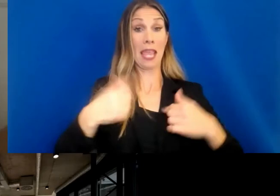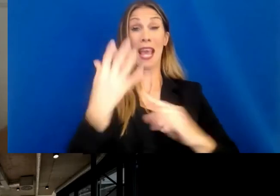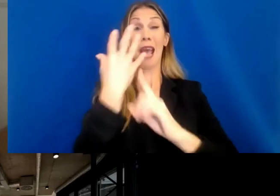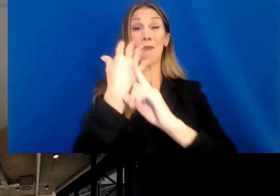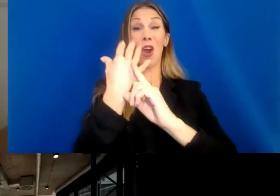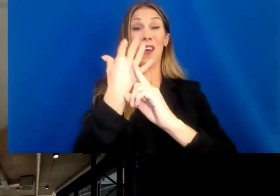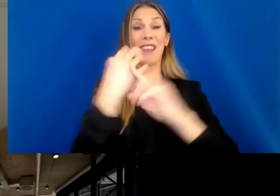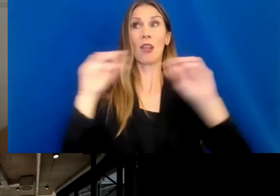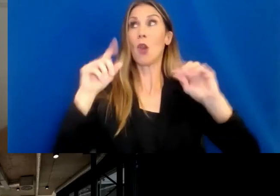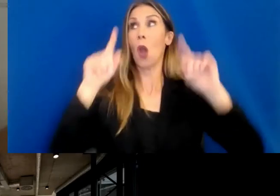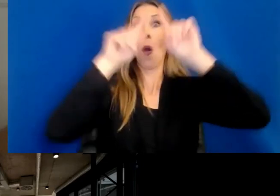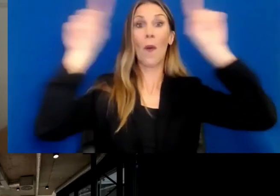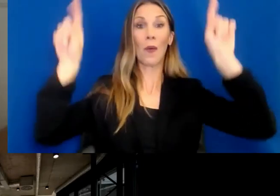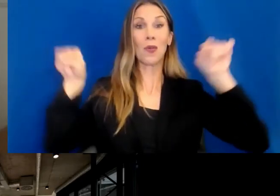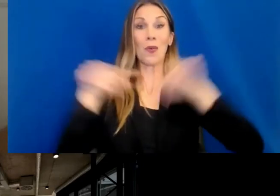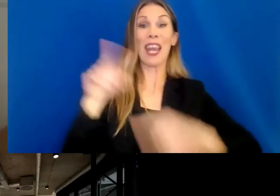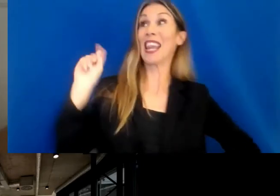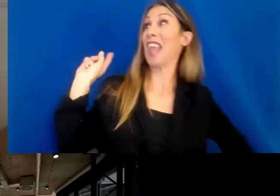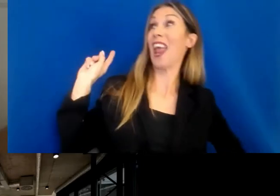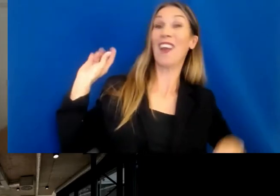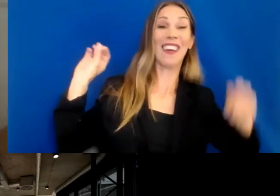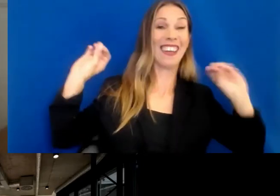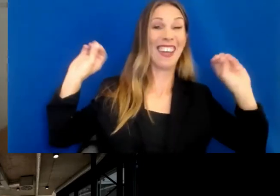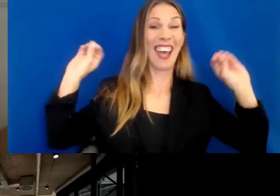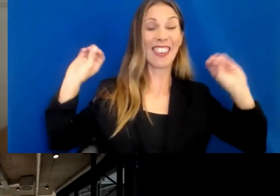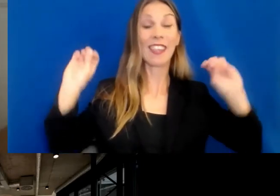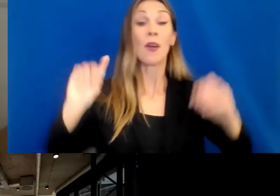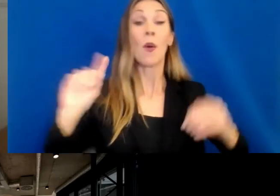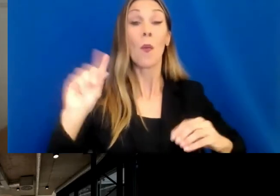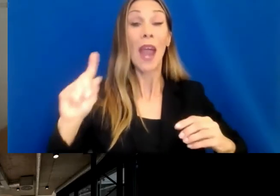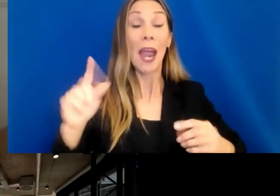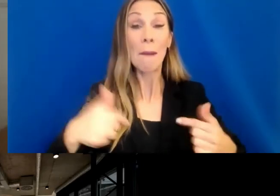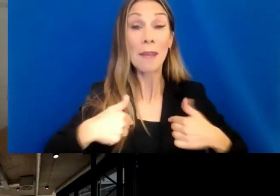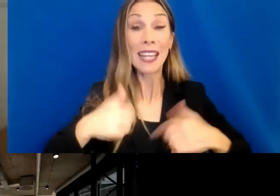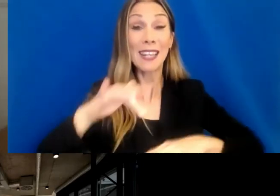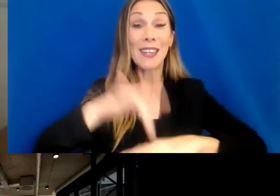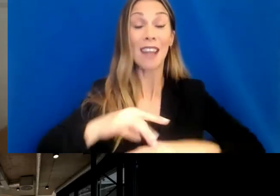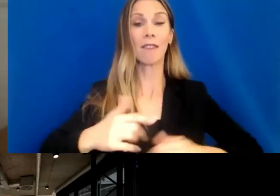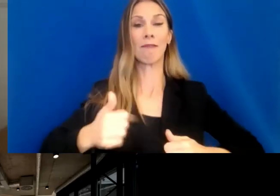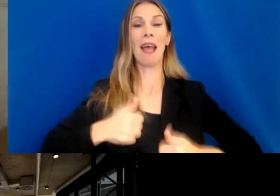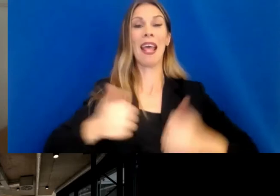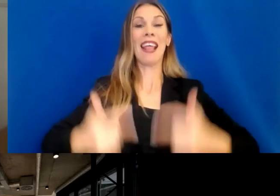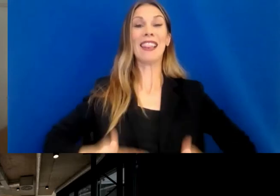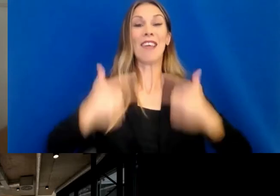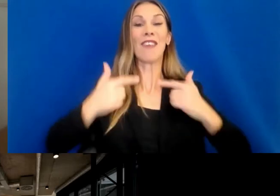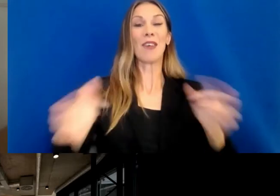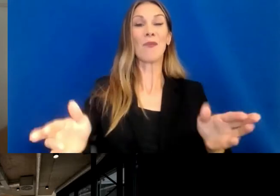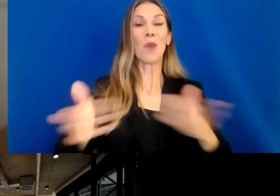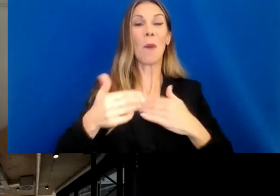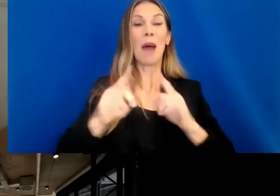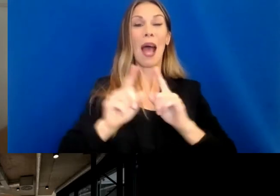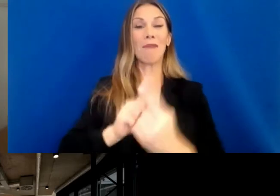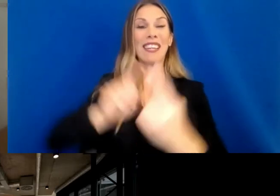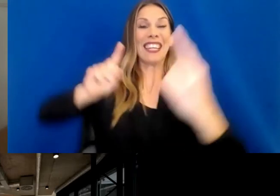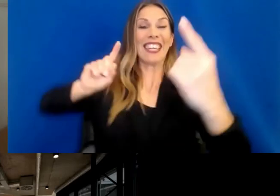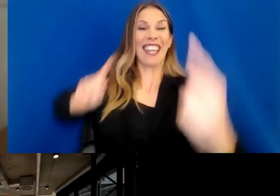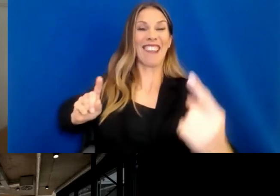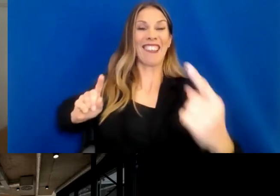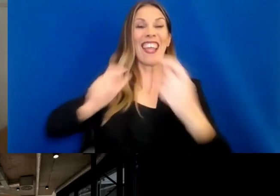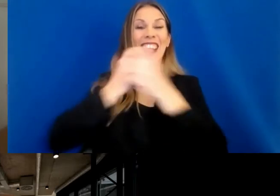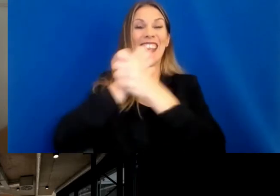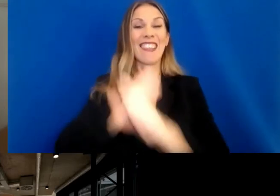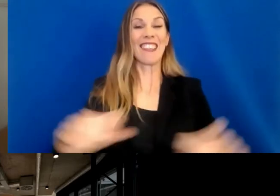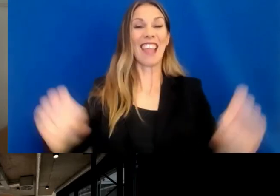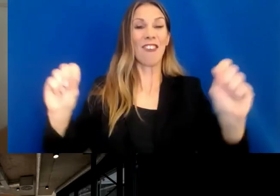screen. I am broadcasting from my living room. We remain distant at the American Educational